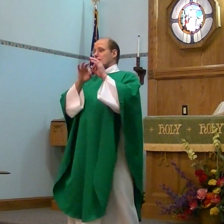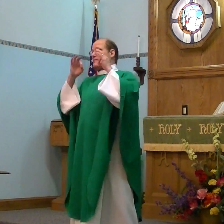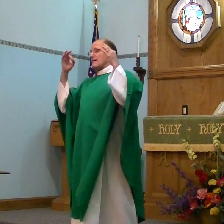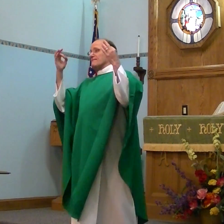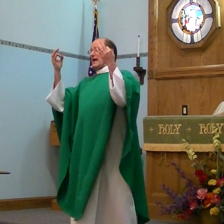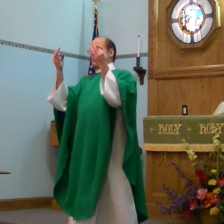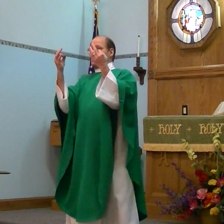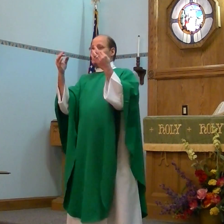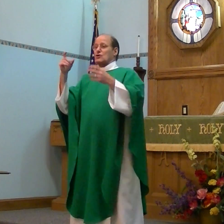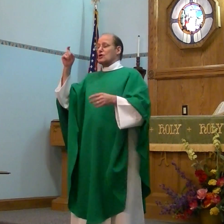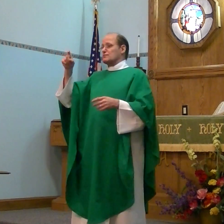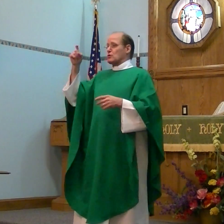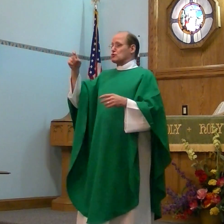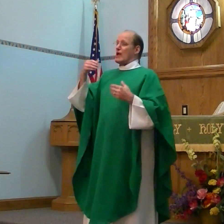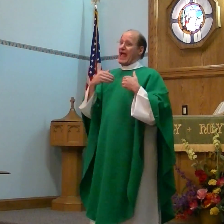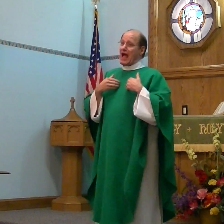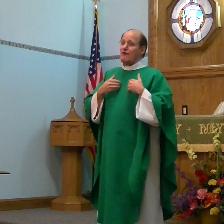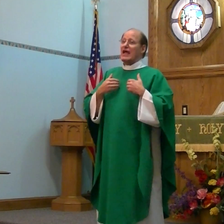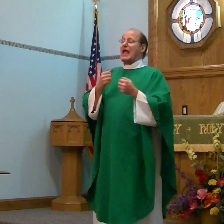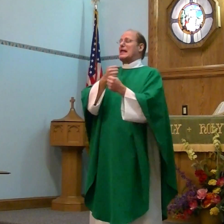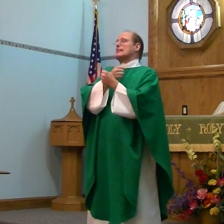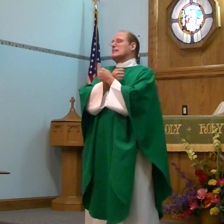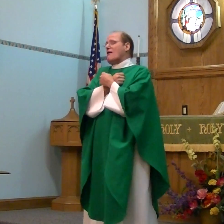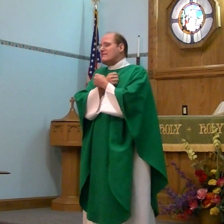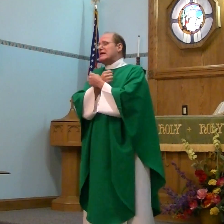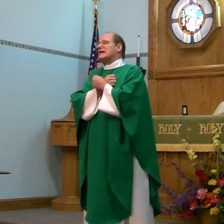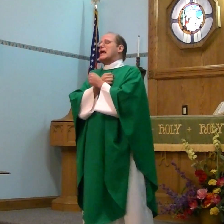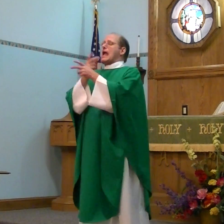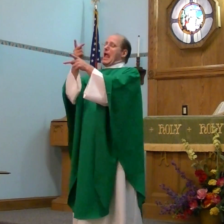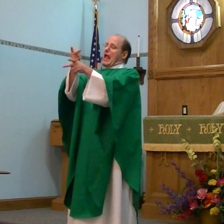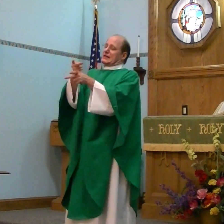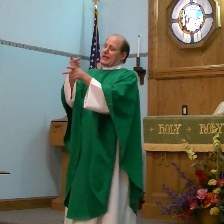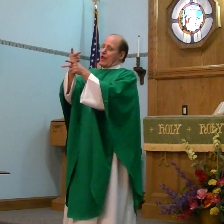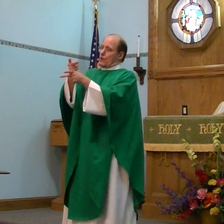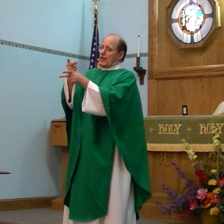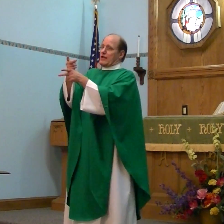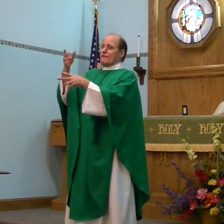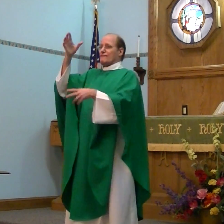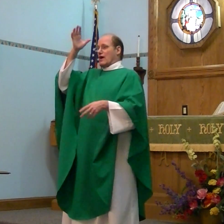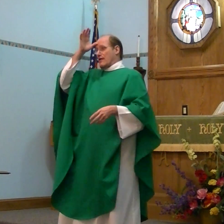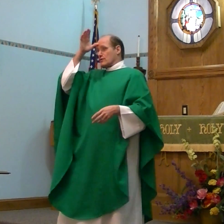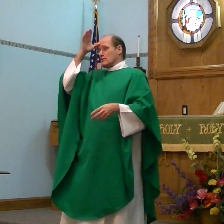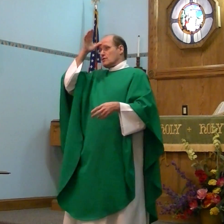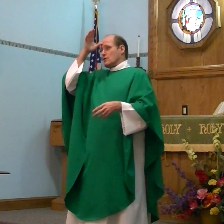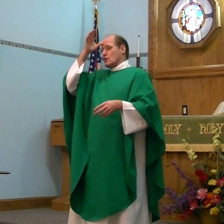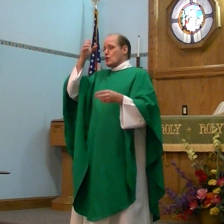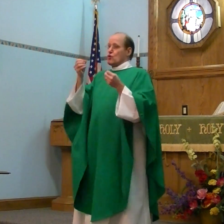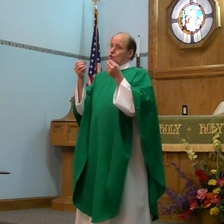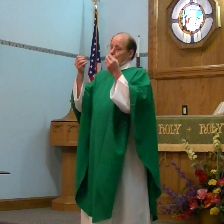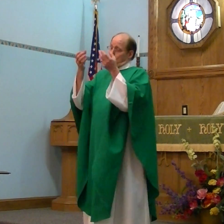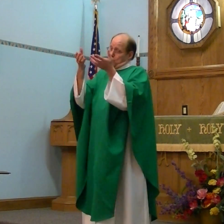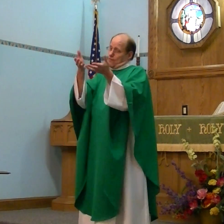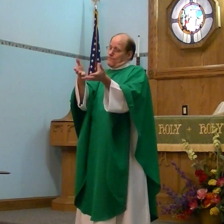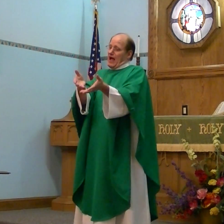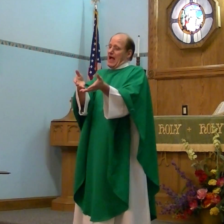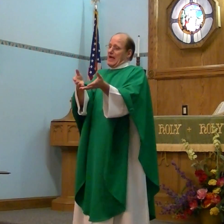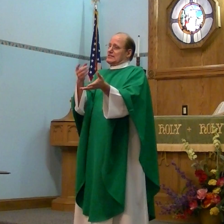Families are supposed to have a loving and caring father who provides